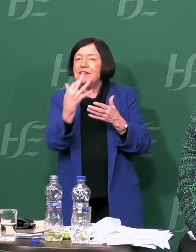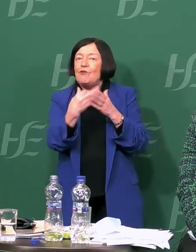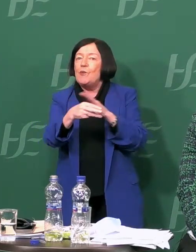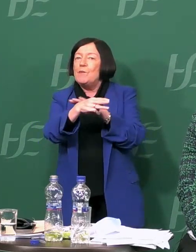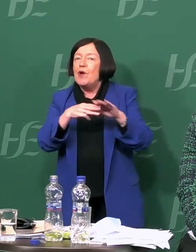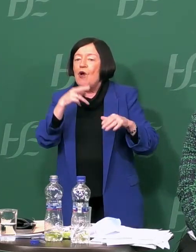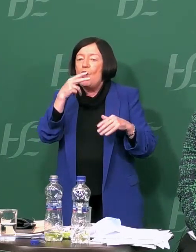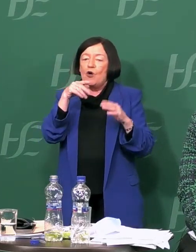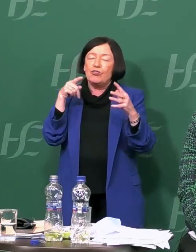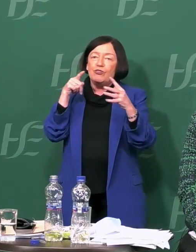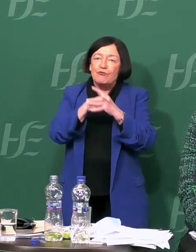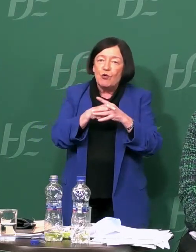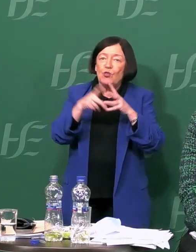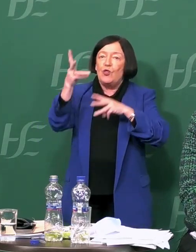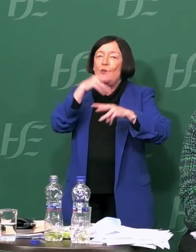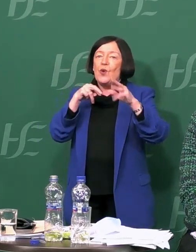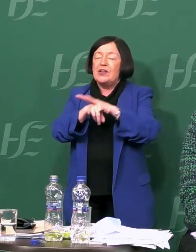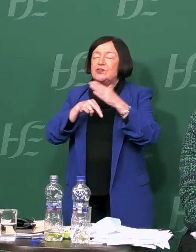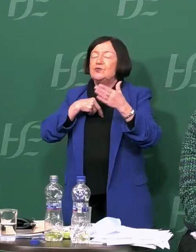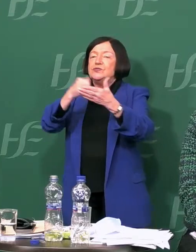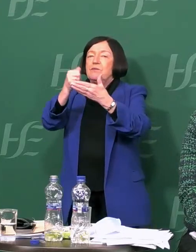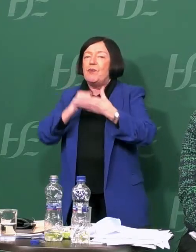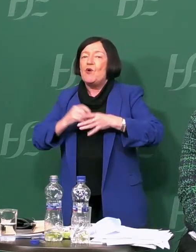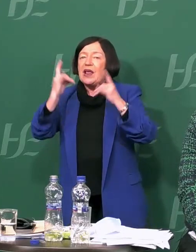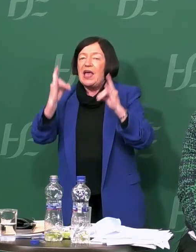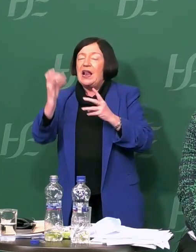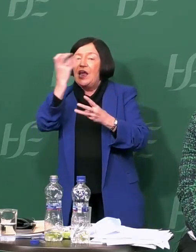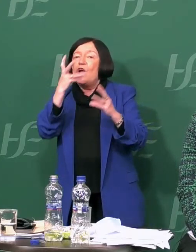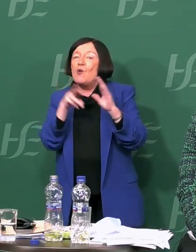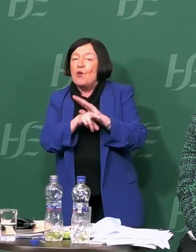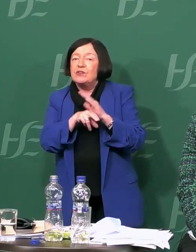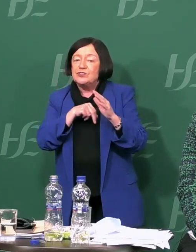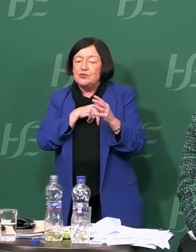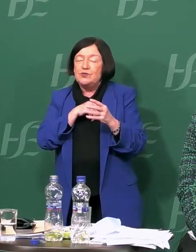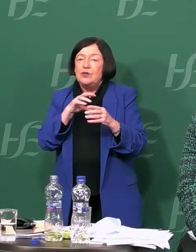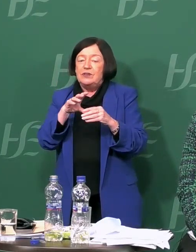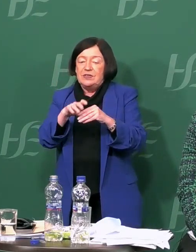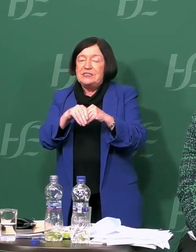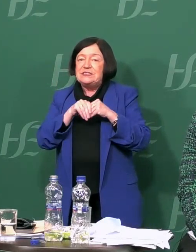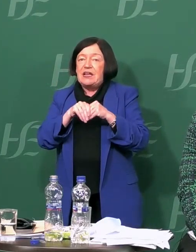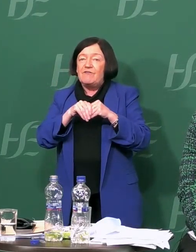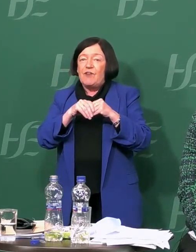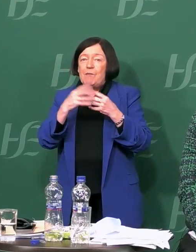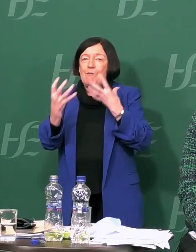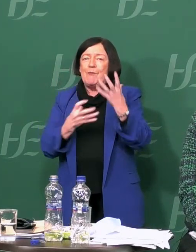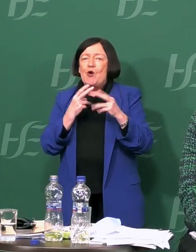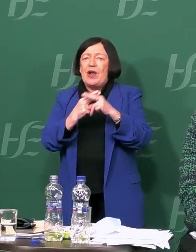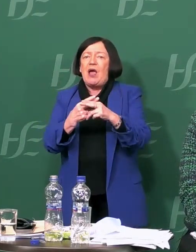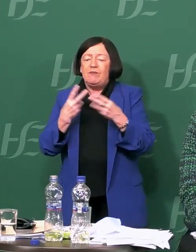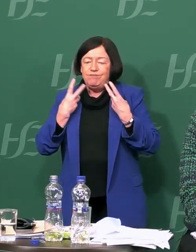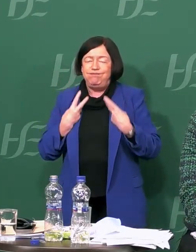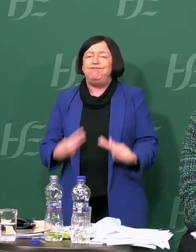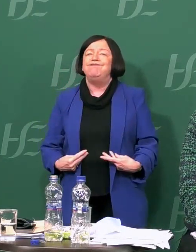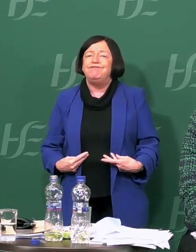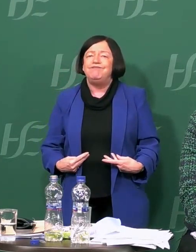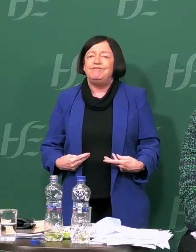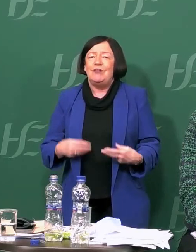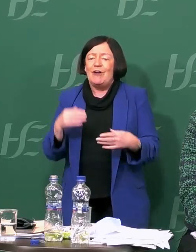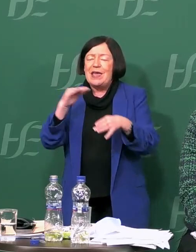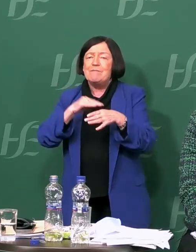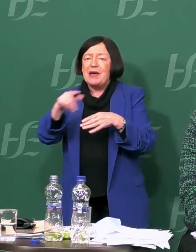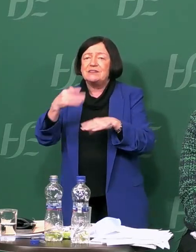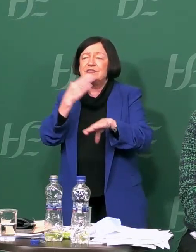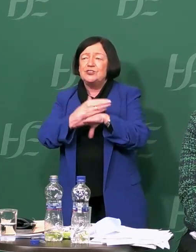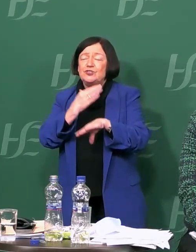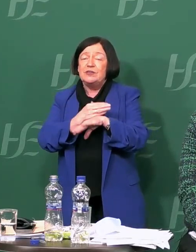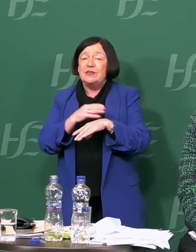or through the winter to support healthcare workers who are suffering from burnout or other sort of mental health impacts of the job?